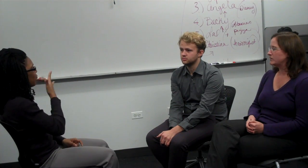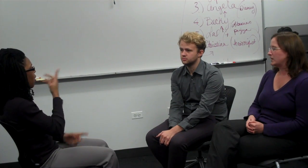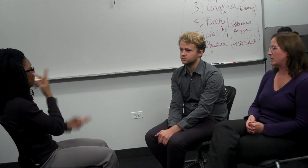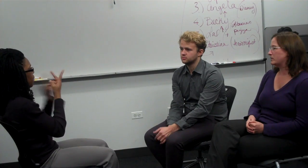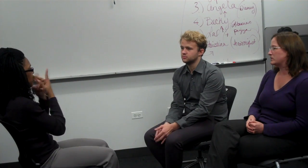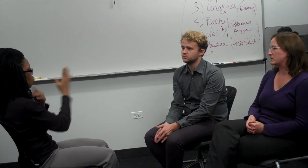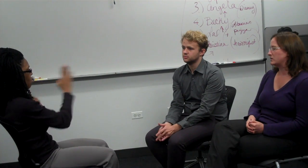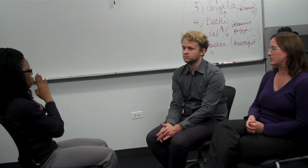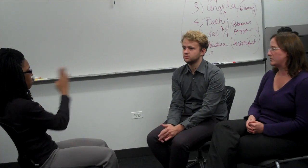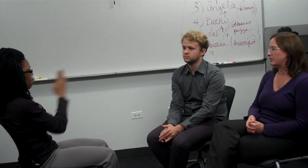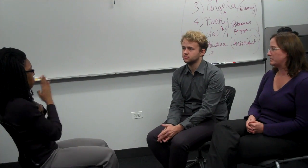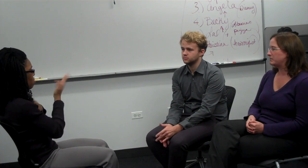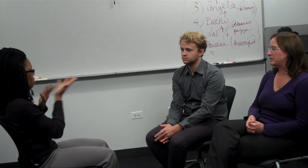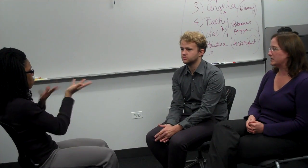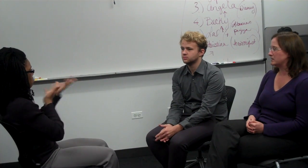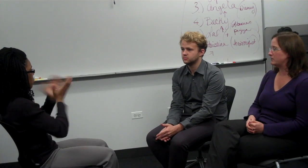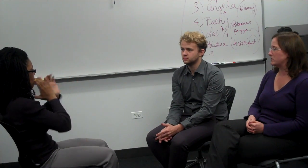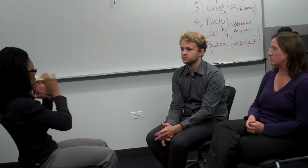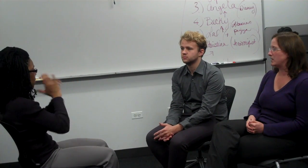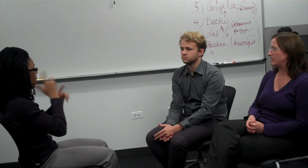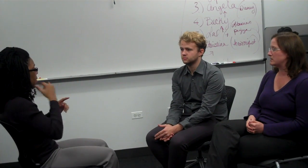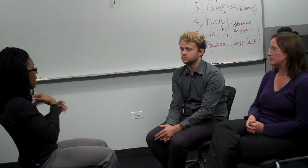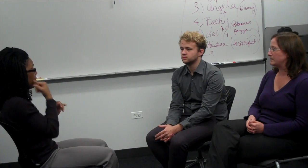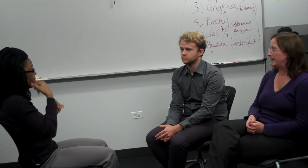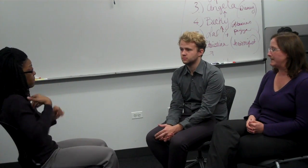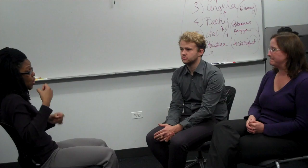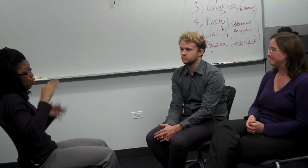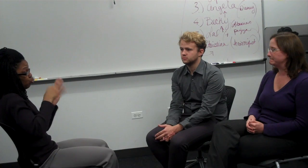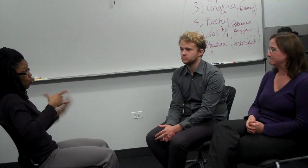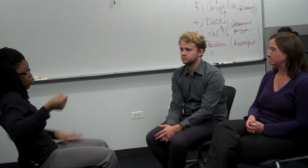Often I always use an interpreter because of the visual lines.